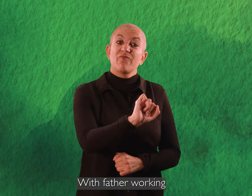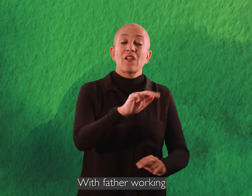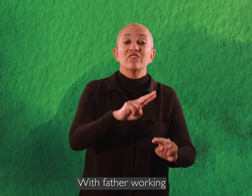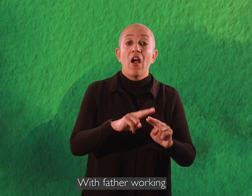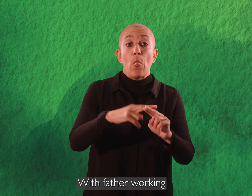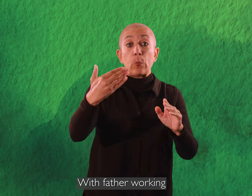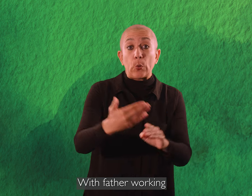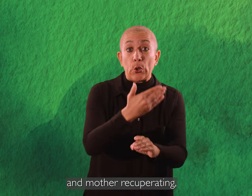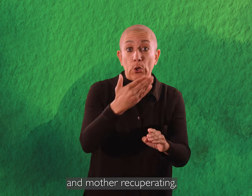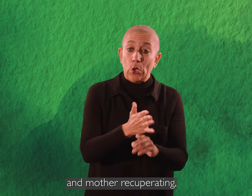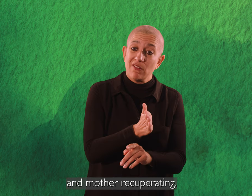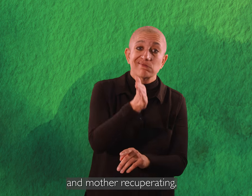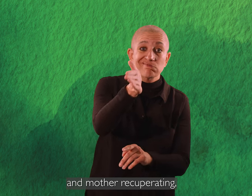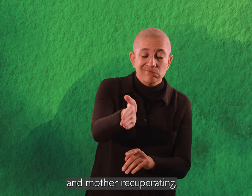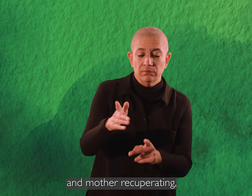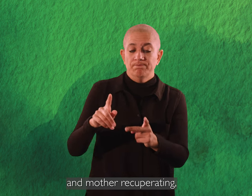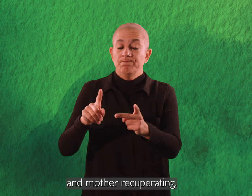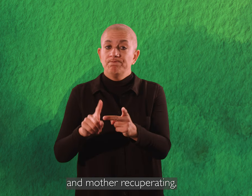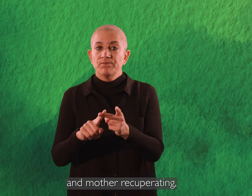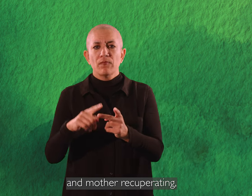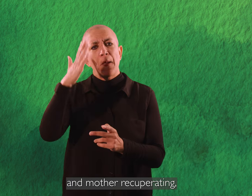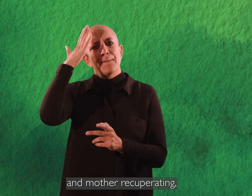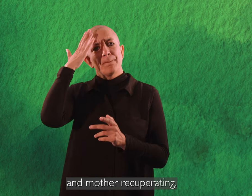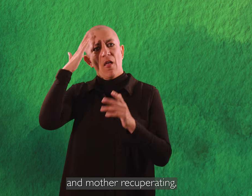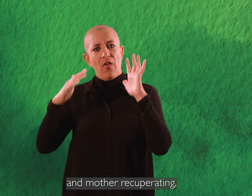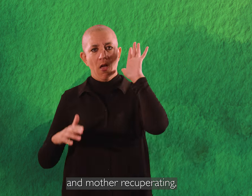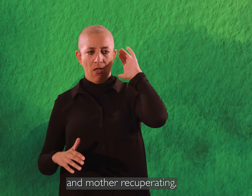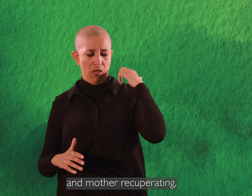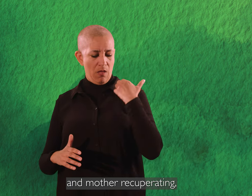With father working, a mother recuperating,